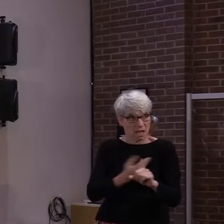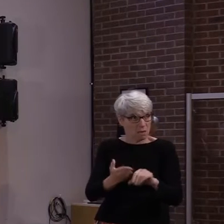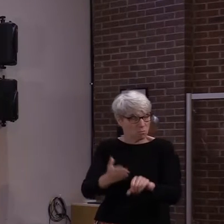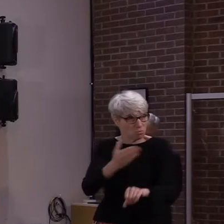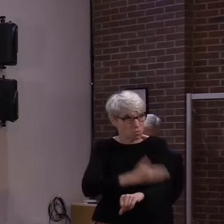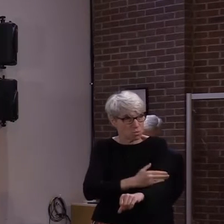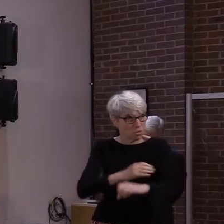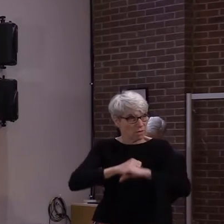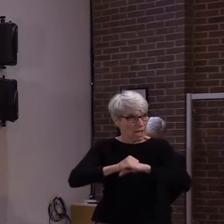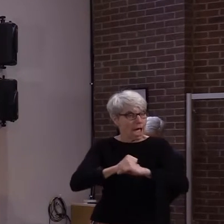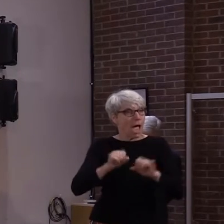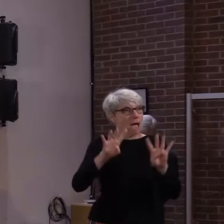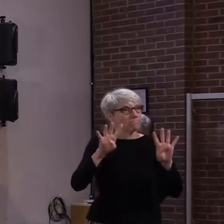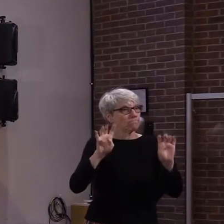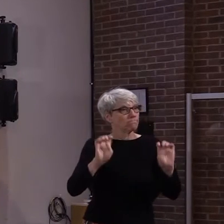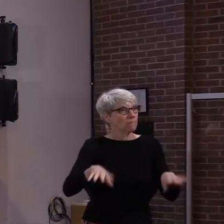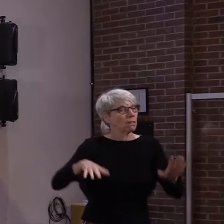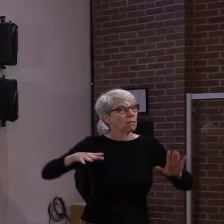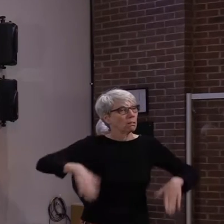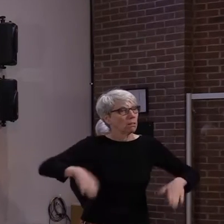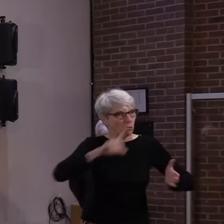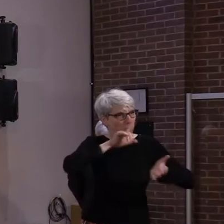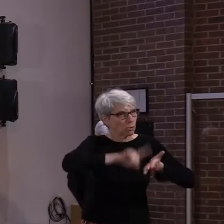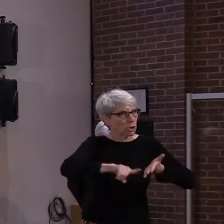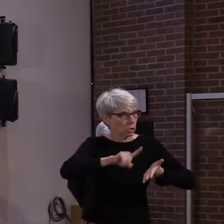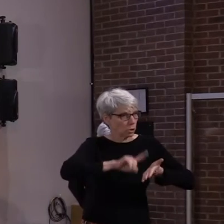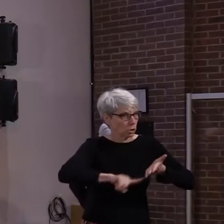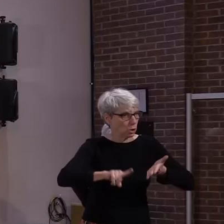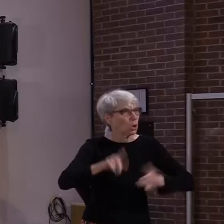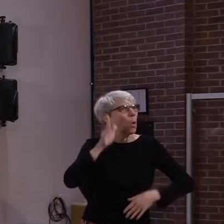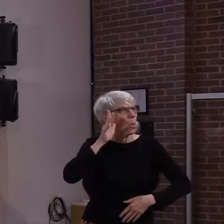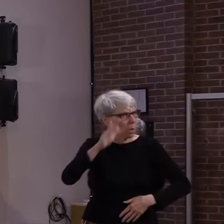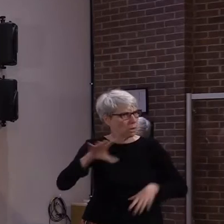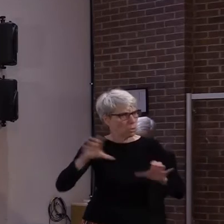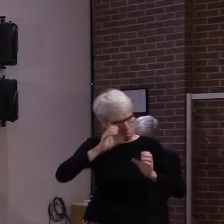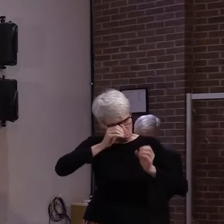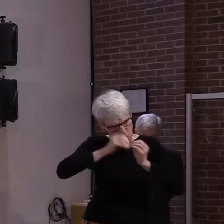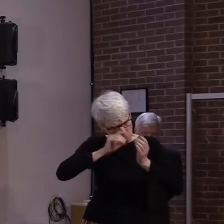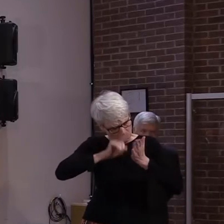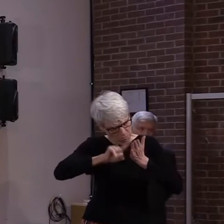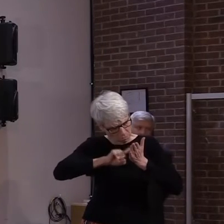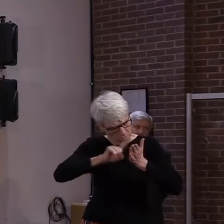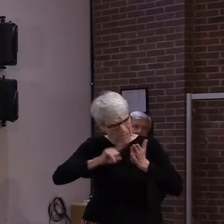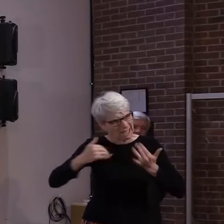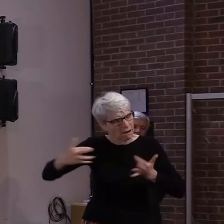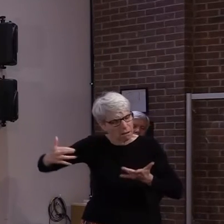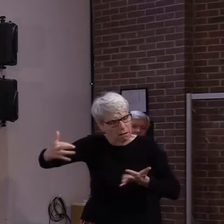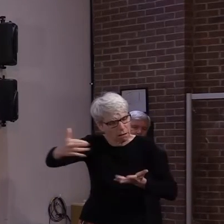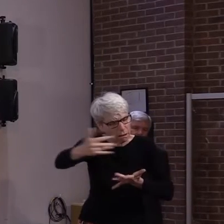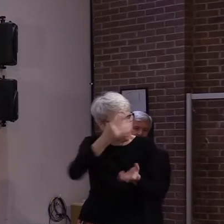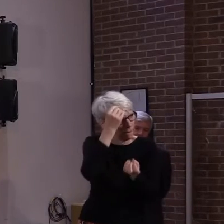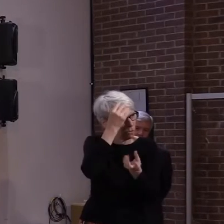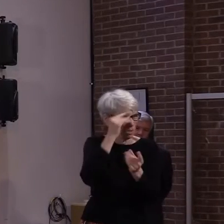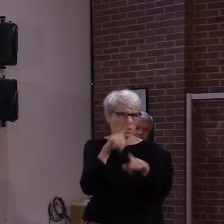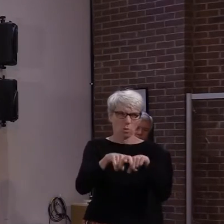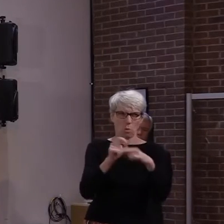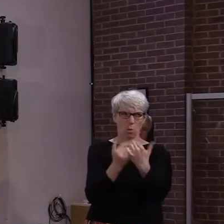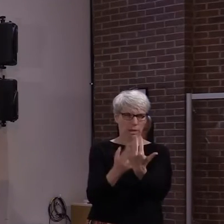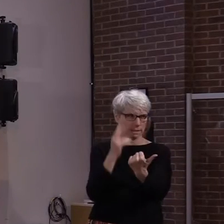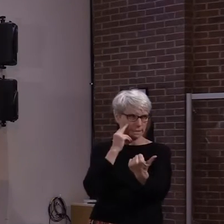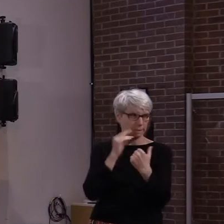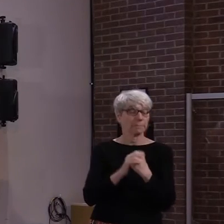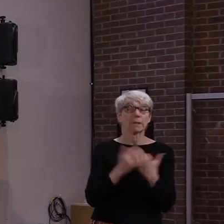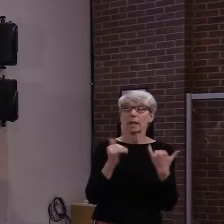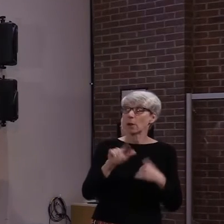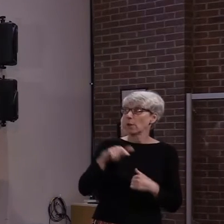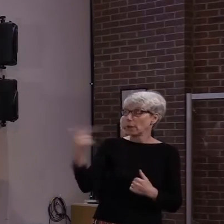of the same vaccine. So you'll have to stay tuned on that one because the data is being collected currently. And with that, I'll